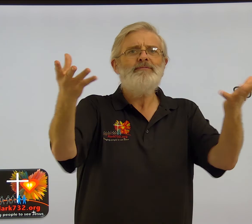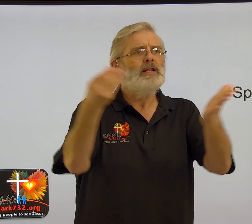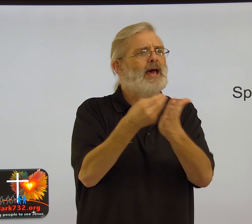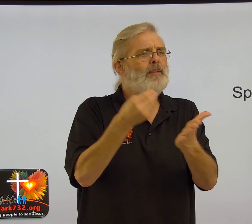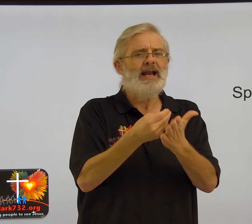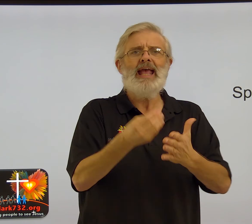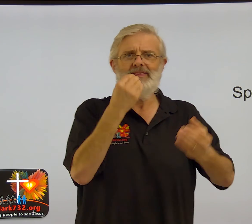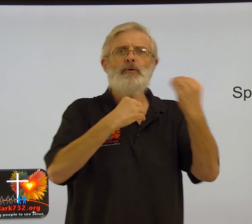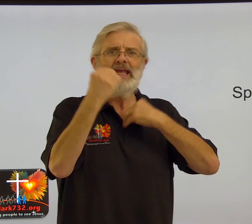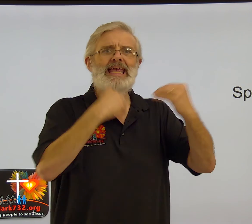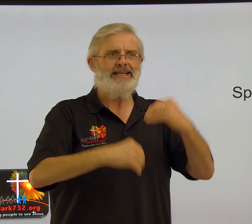lot of money and then we eat.